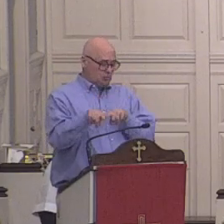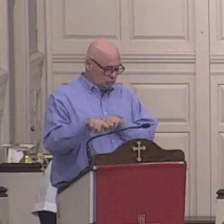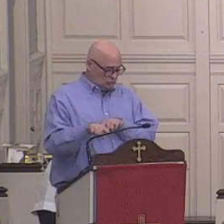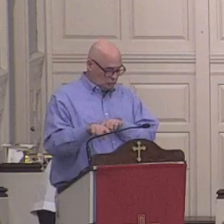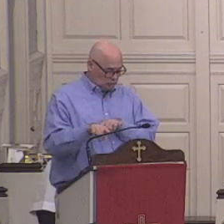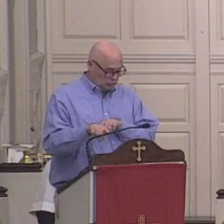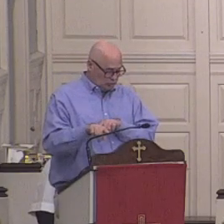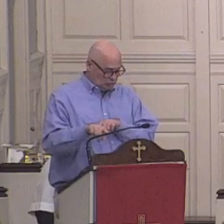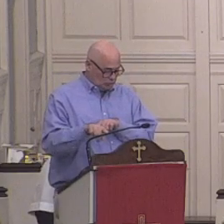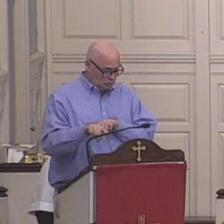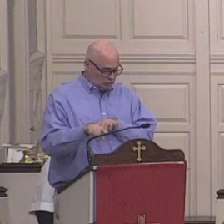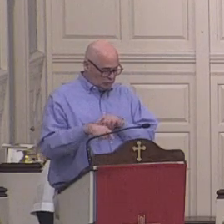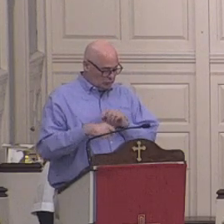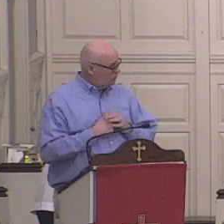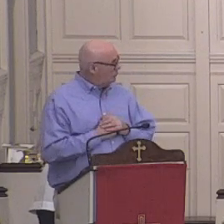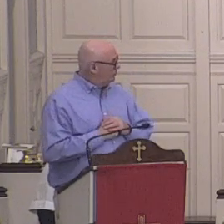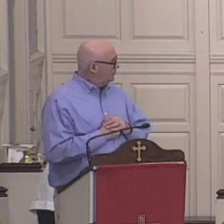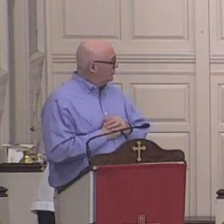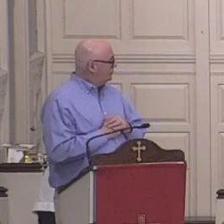Then Jesus answered,